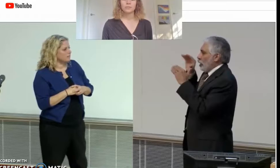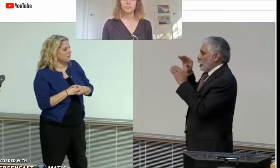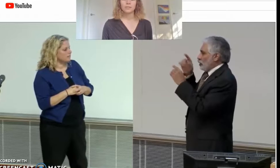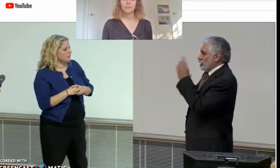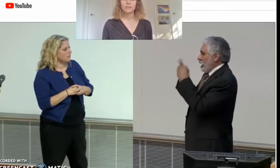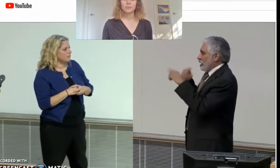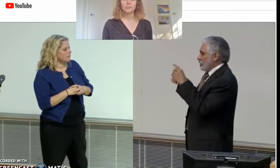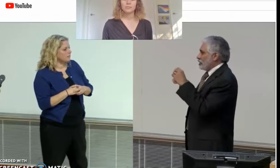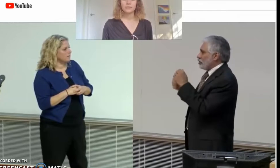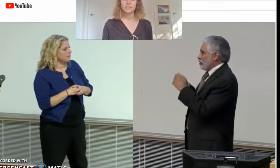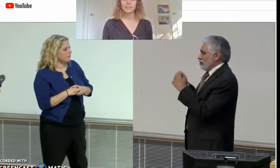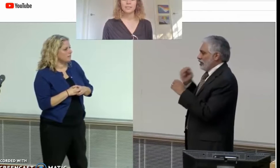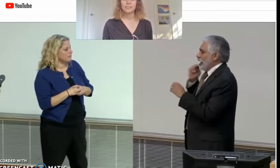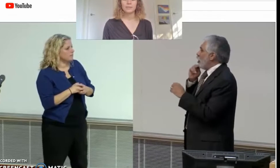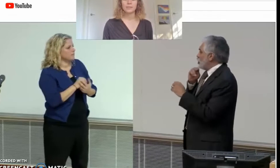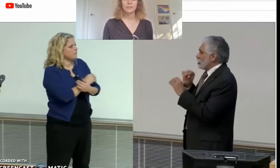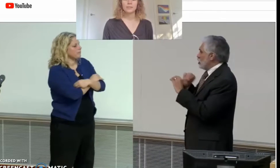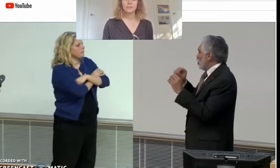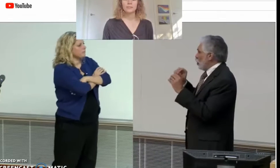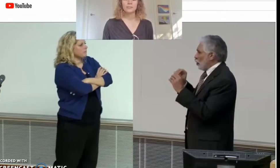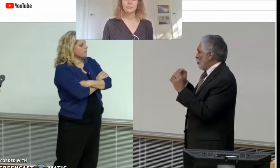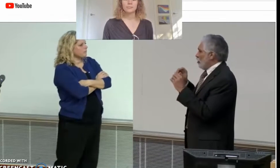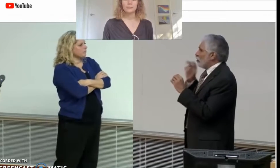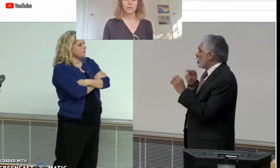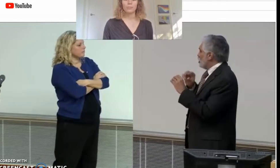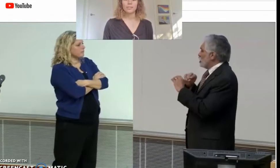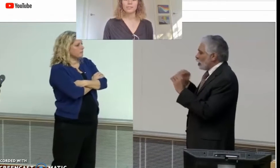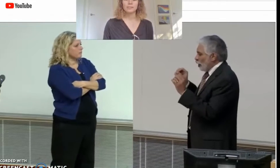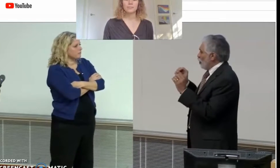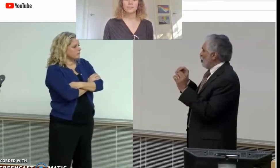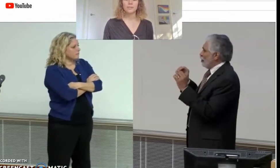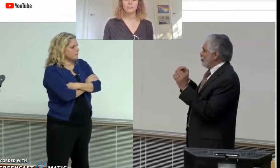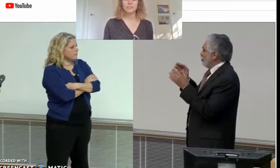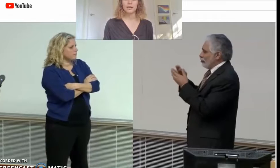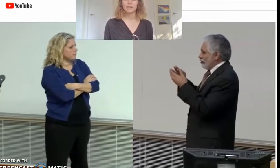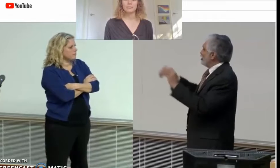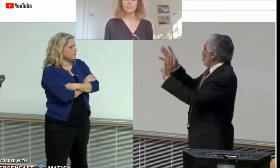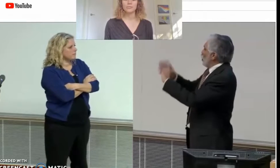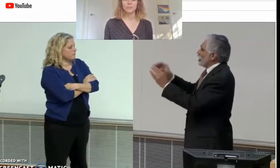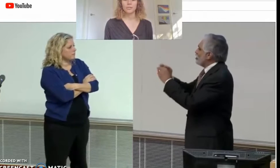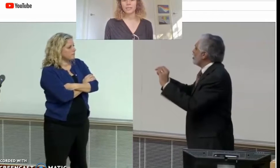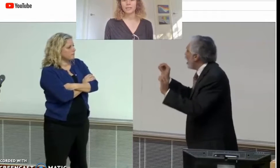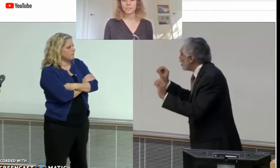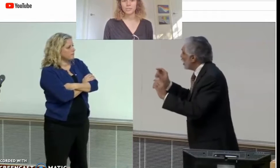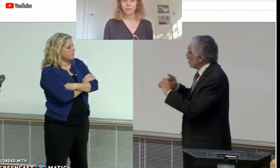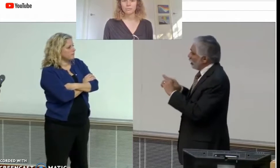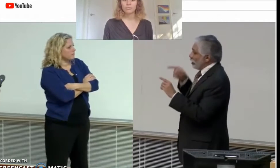You can come close to fixing things, but sometimes not always. Same with sign language or learning language in general.